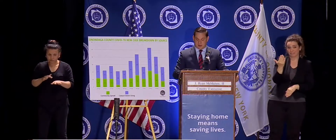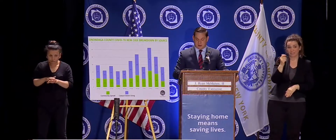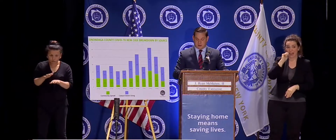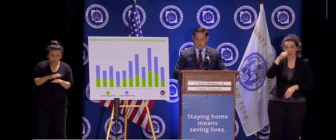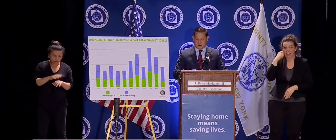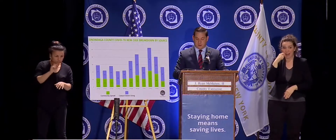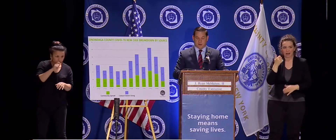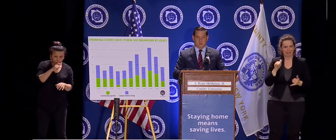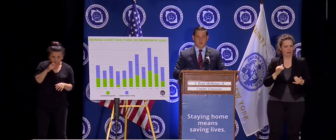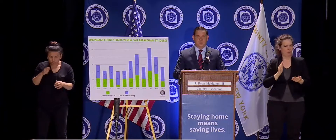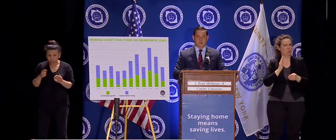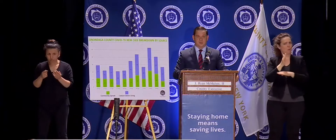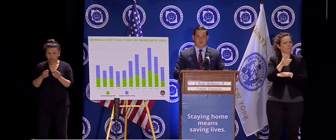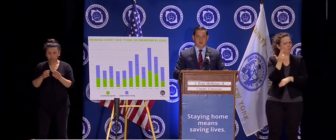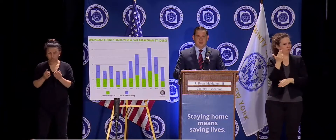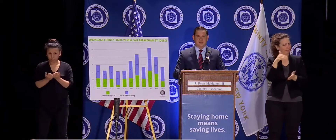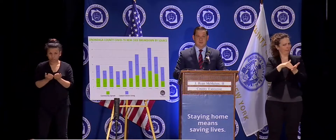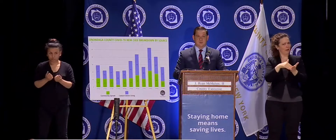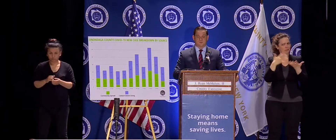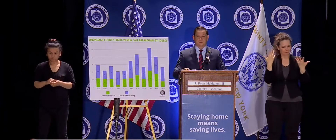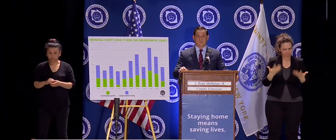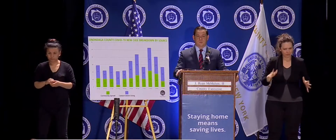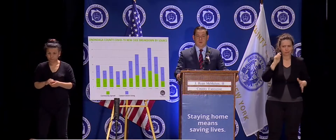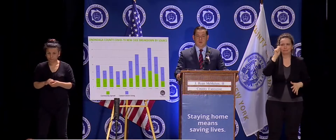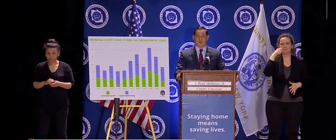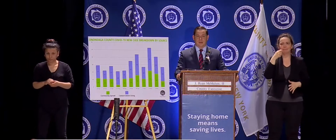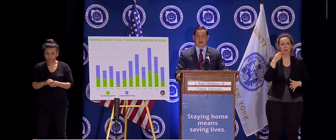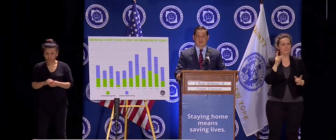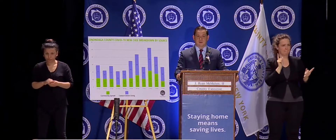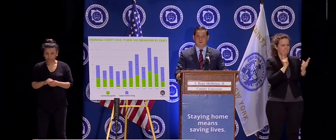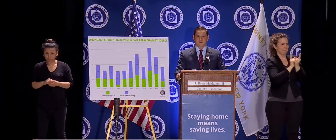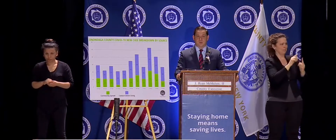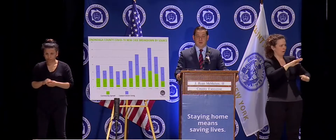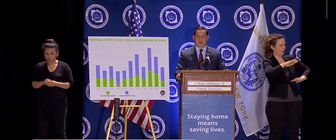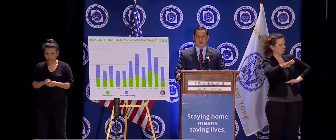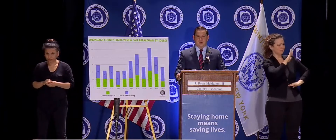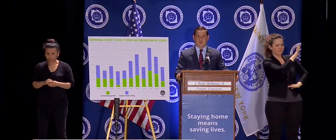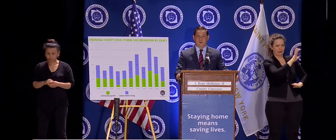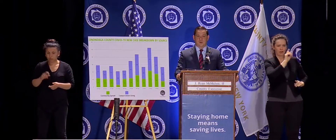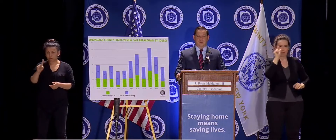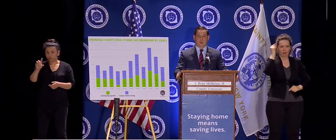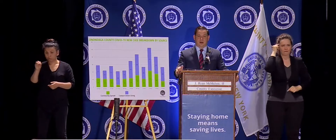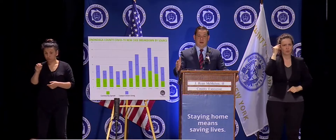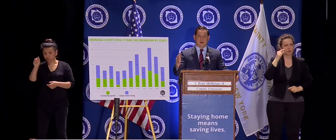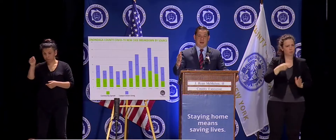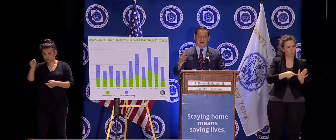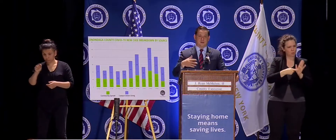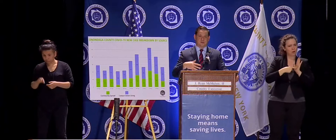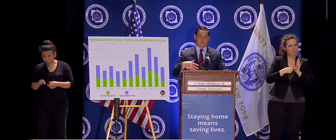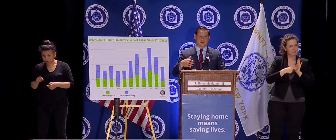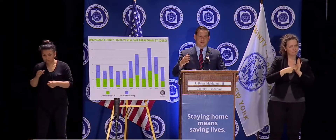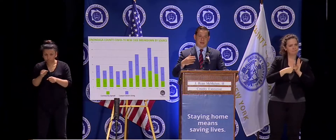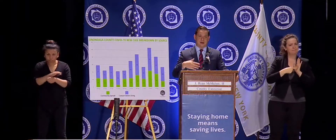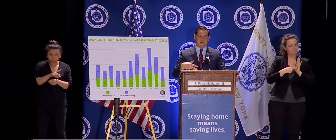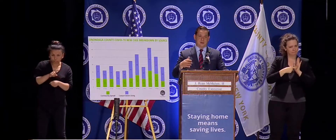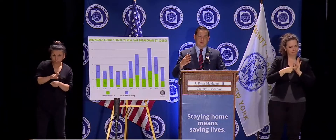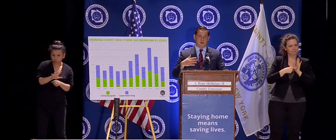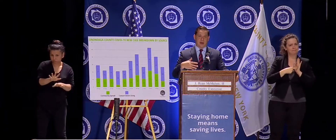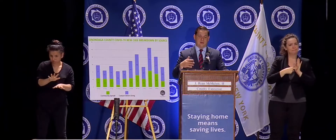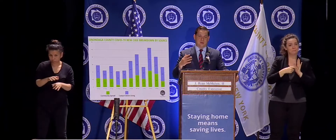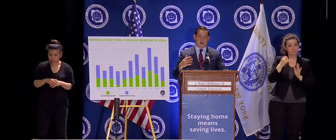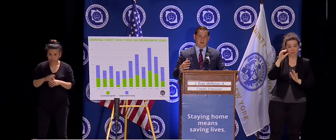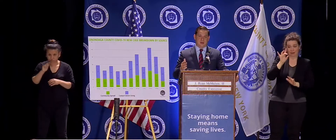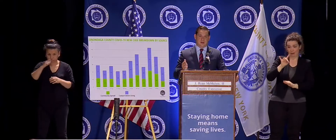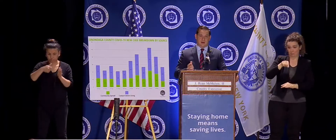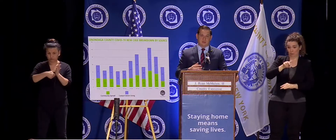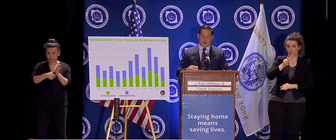Positives, about 8.2% of our tests have been positive. If you brought in negatives into this data that we don't